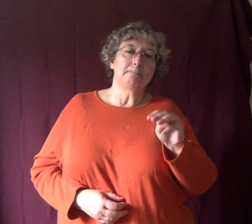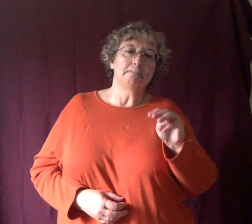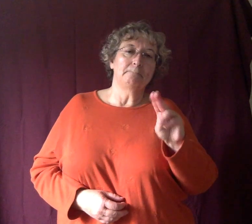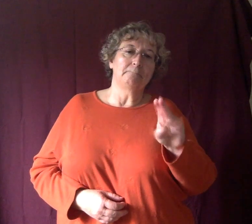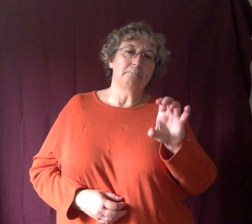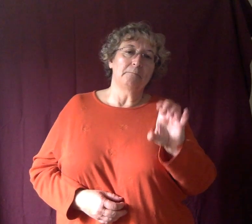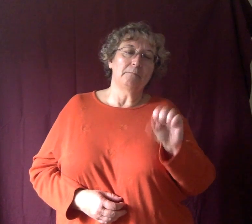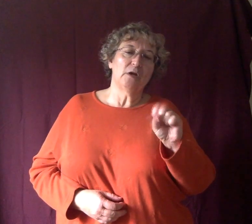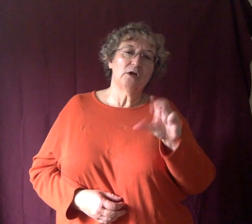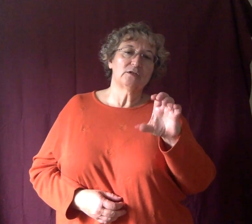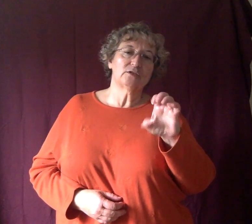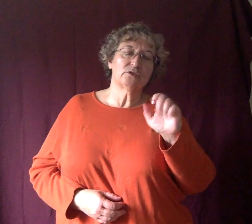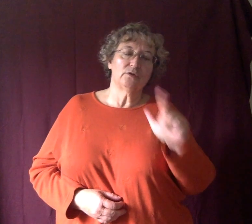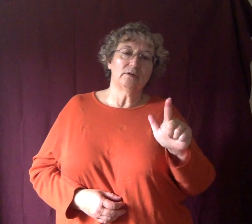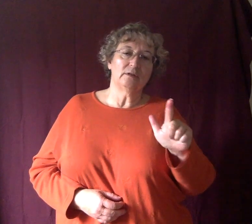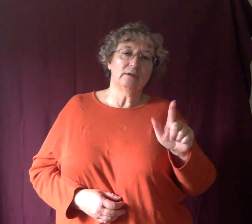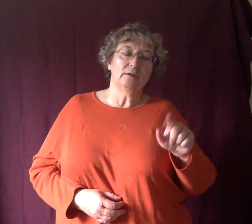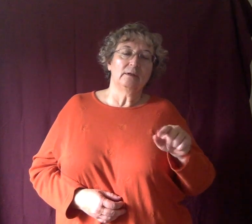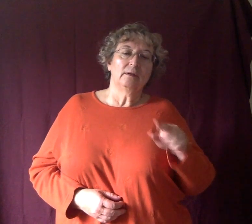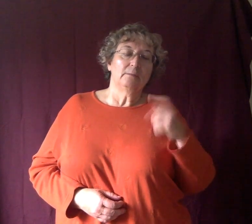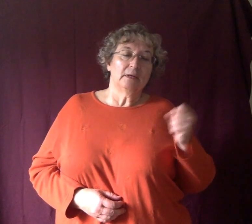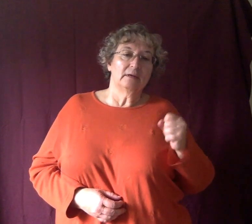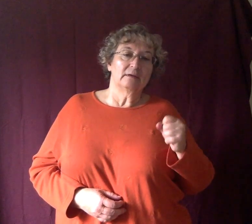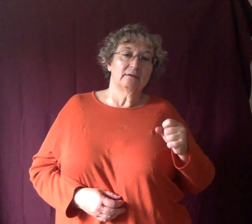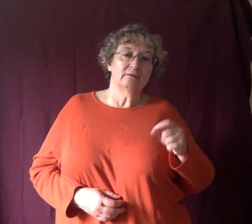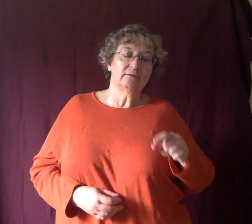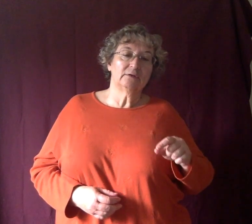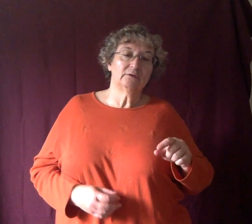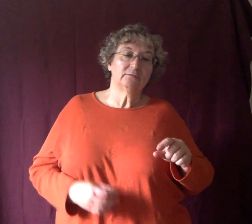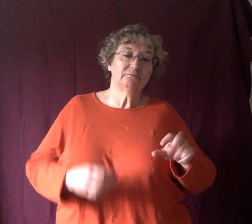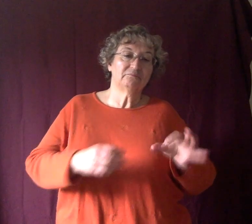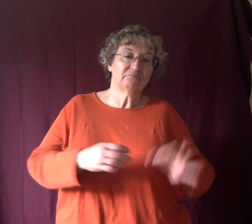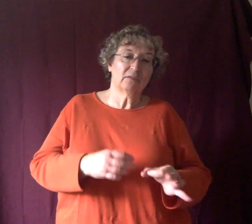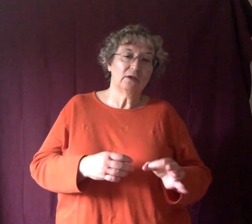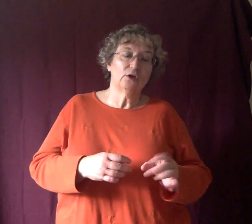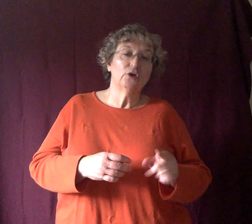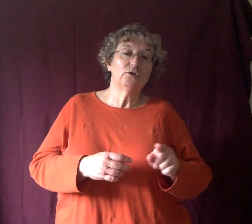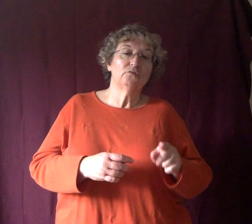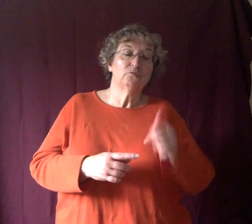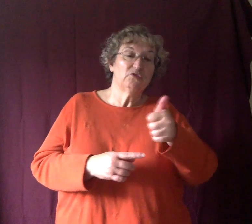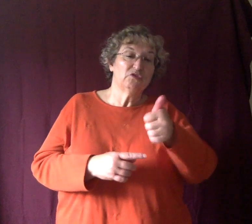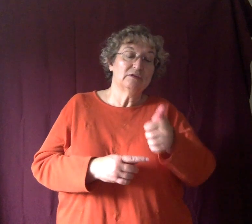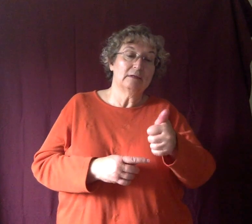sphincter. Because the external anal sphincter contains muscle that you can voluntarily control, you